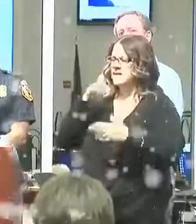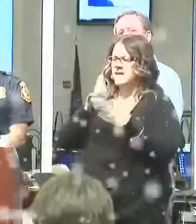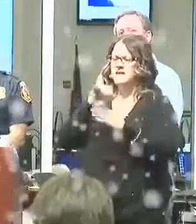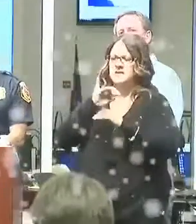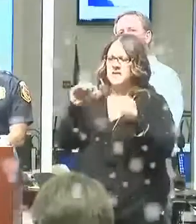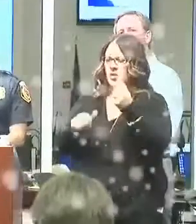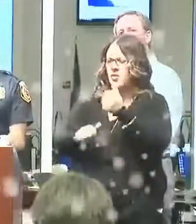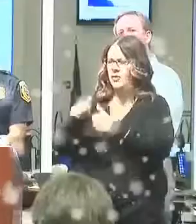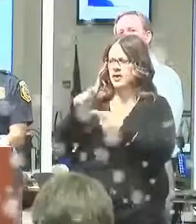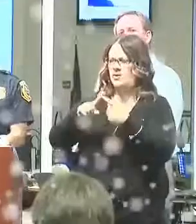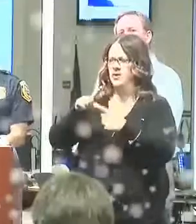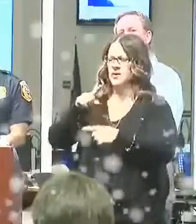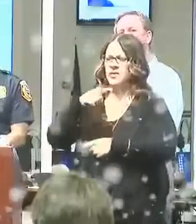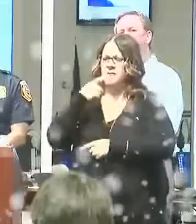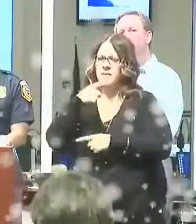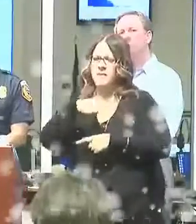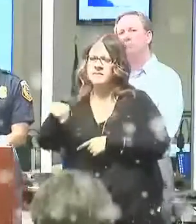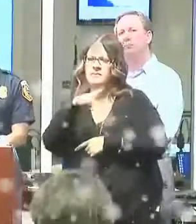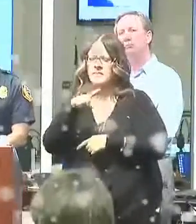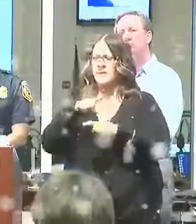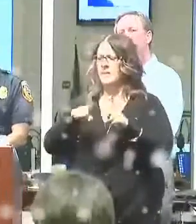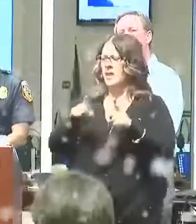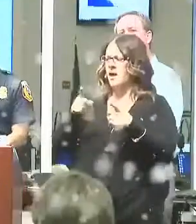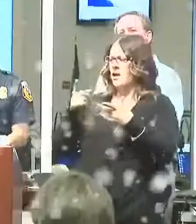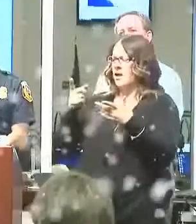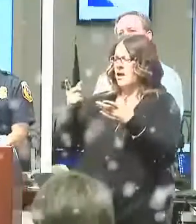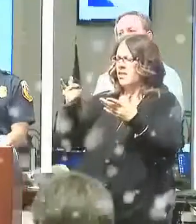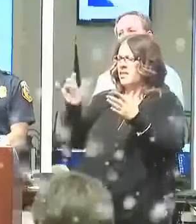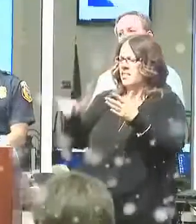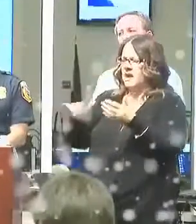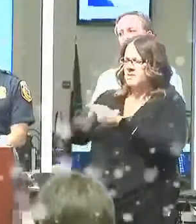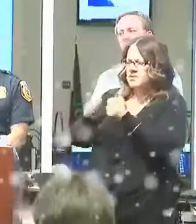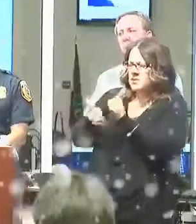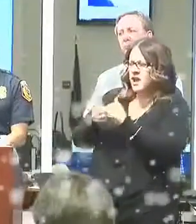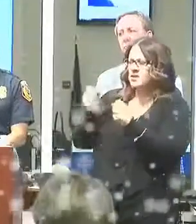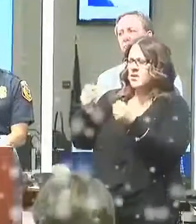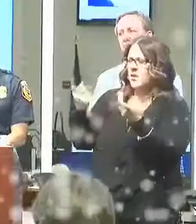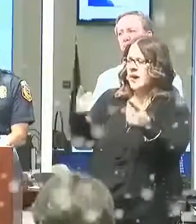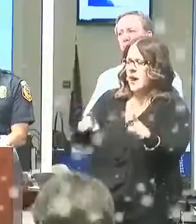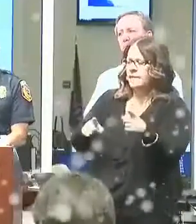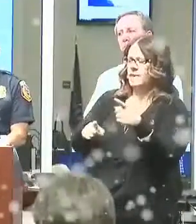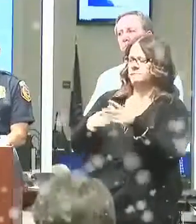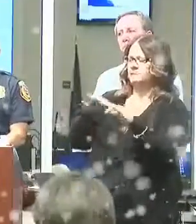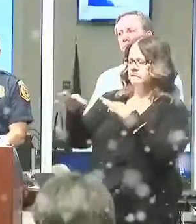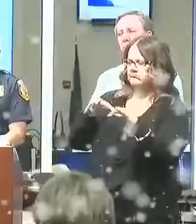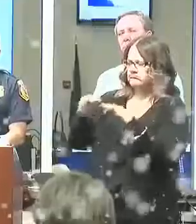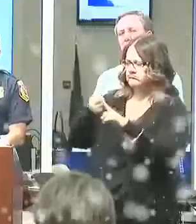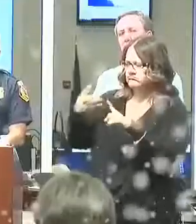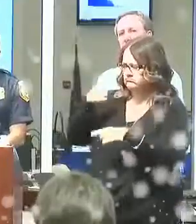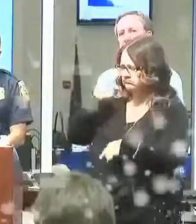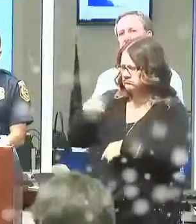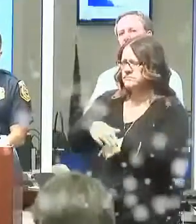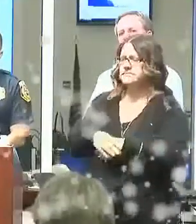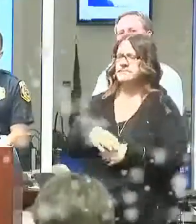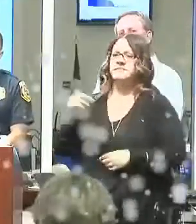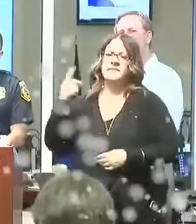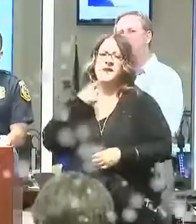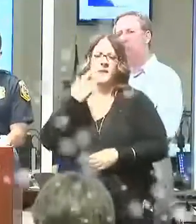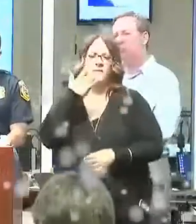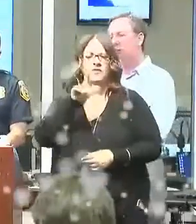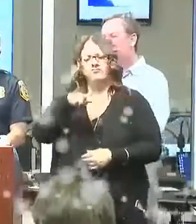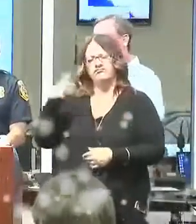flooding, anything like that, and all of a sudden that changed. Can you talk about that a little bit? I'm going to turn it over to the Department of Water Resources Rep.